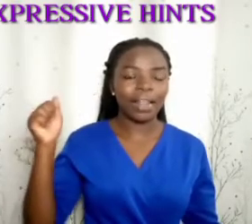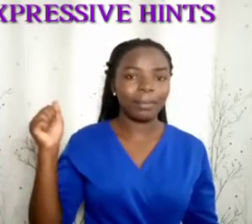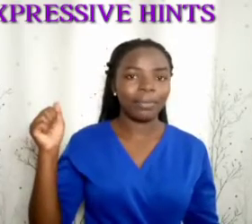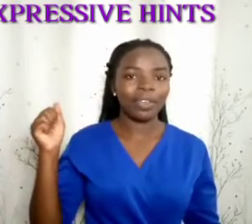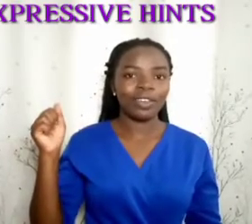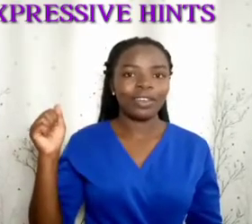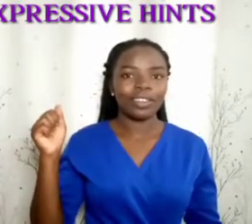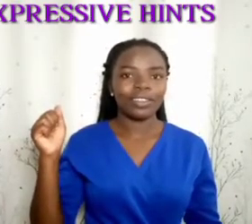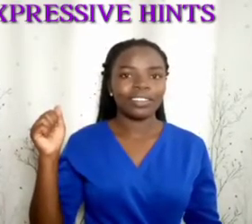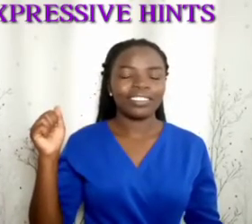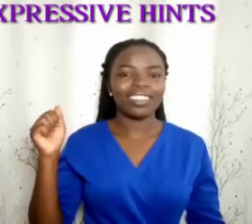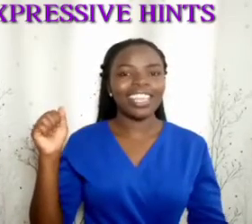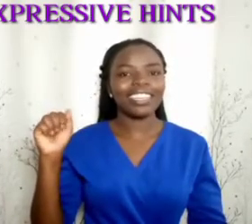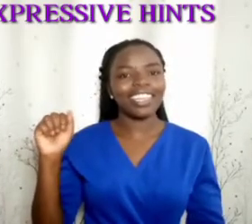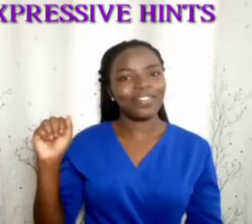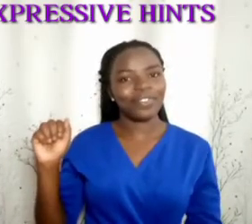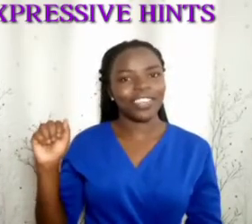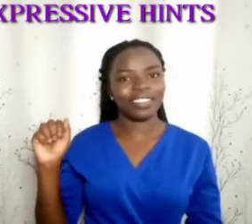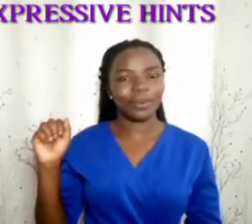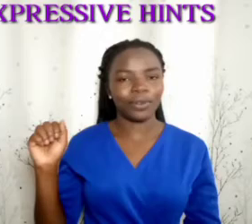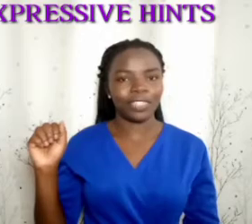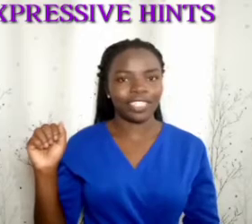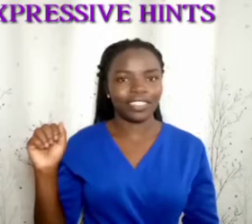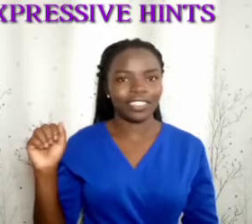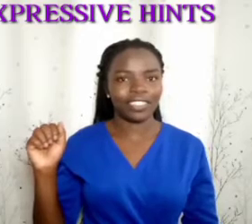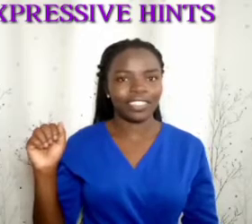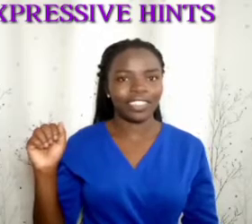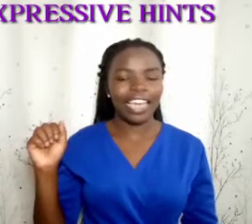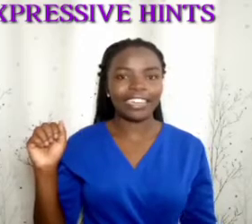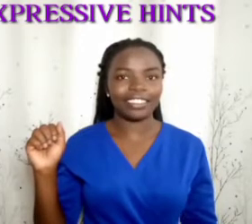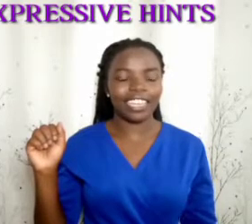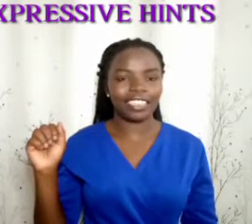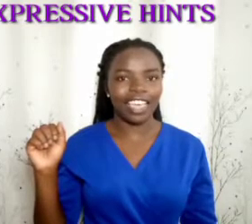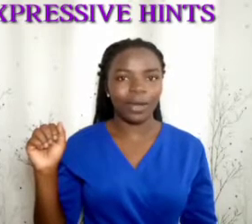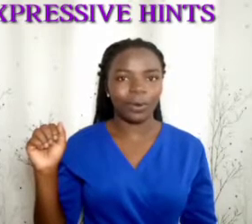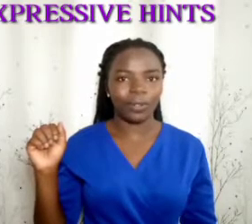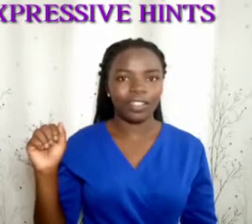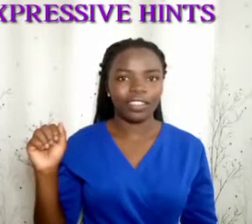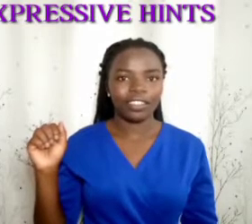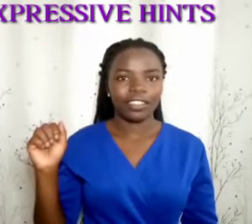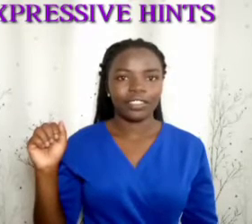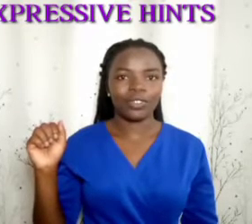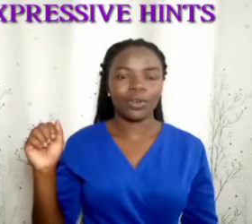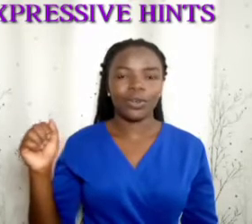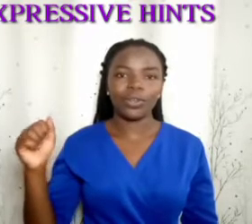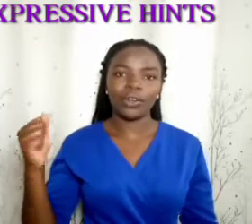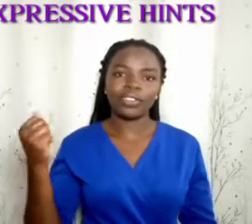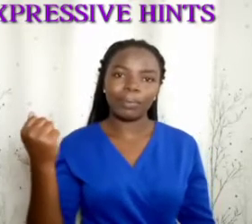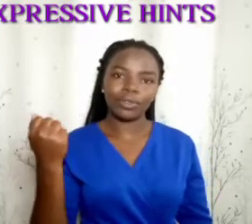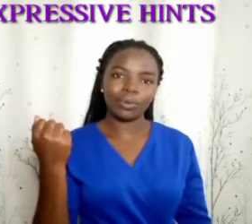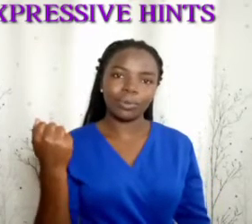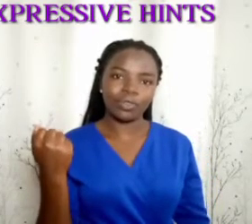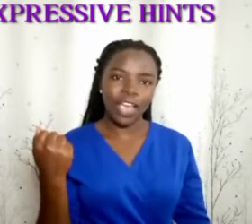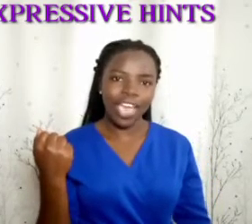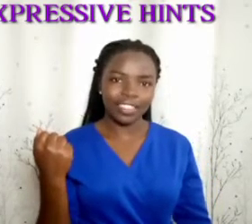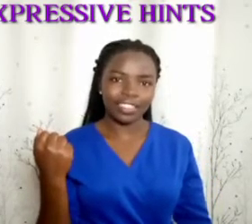palm slightly face the audience at a slight angle. So you're not supposed to put your hand this